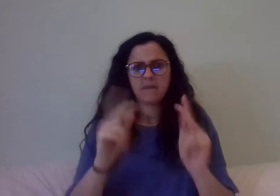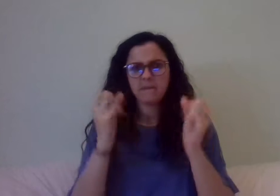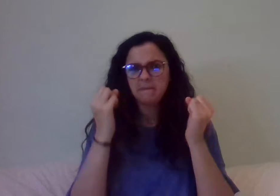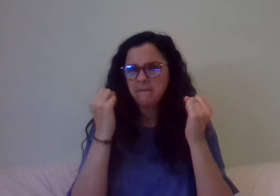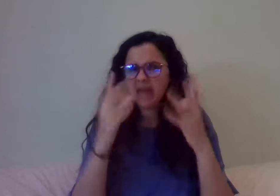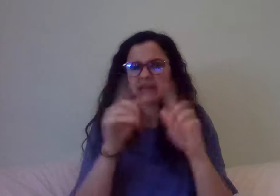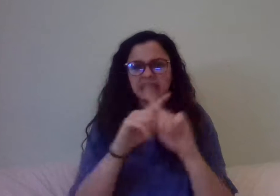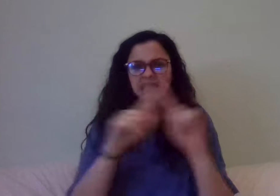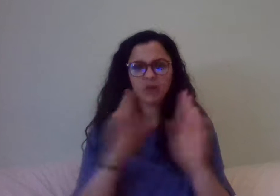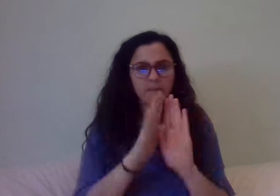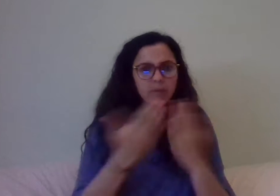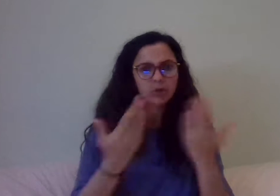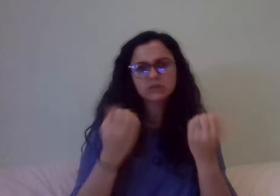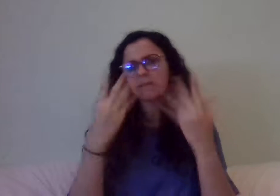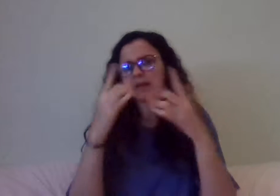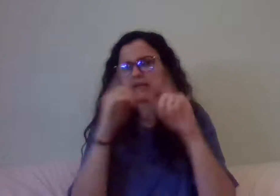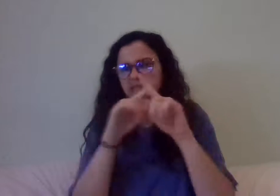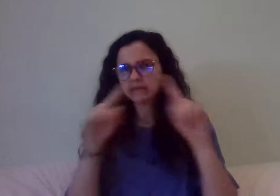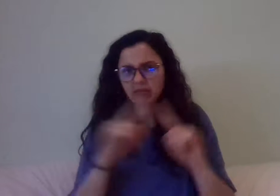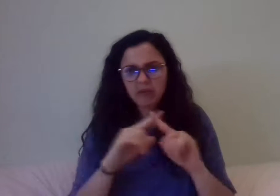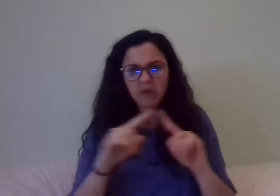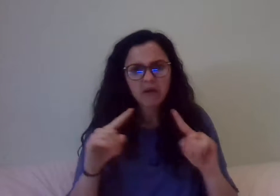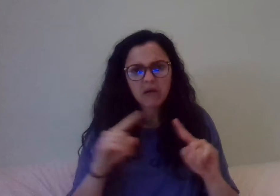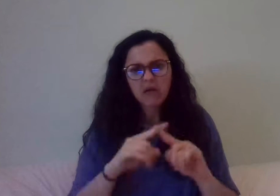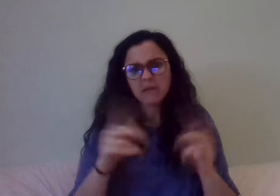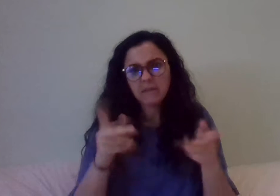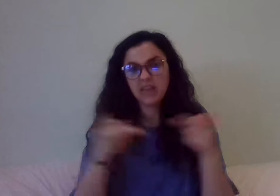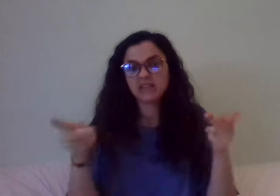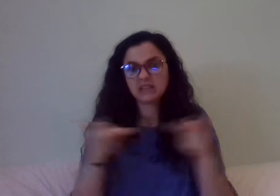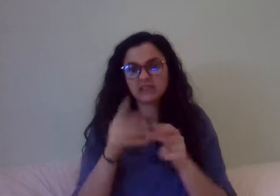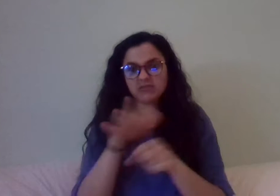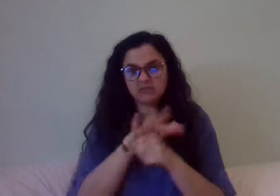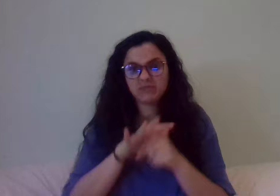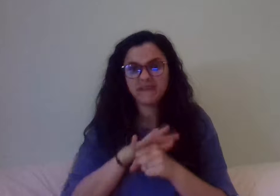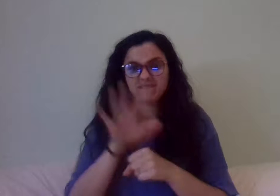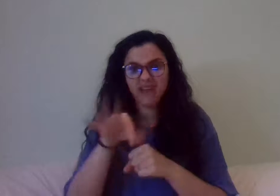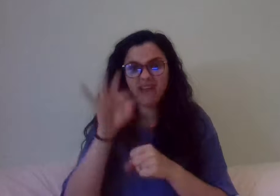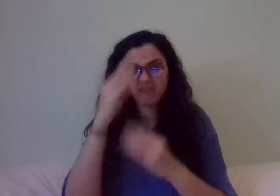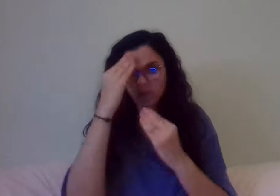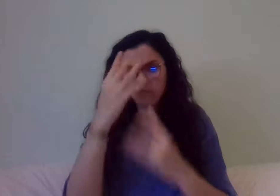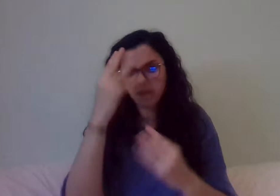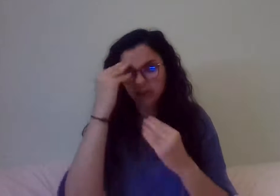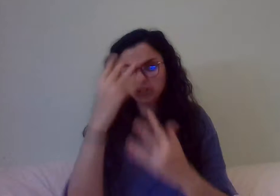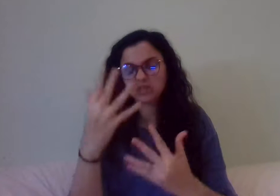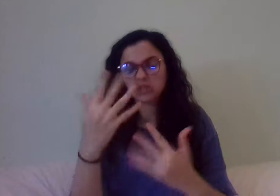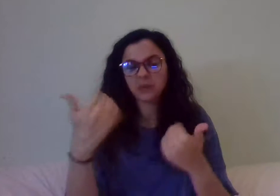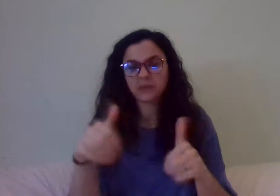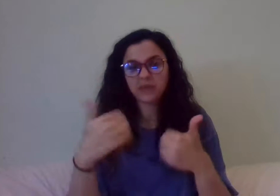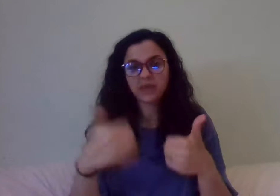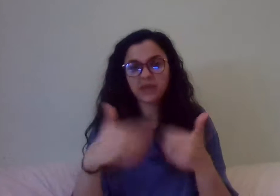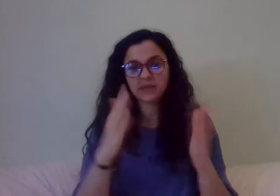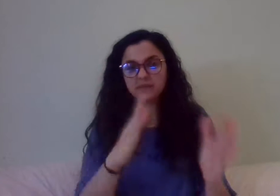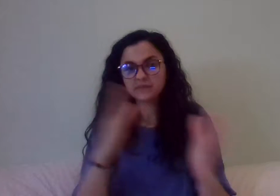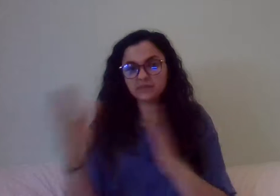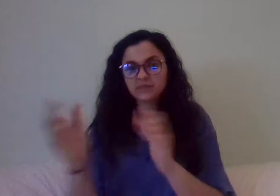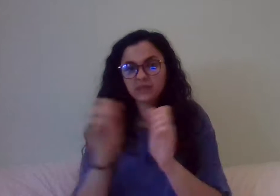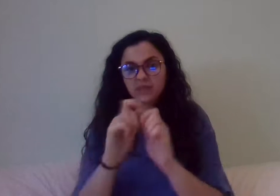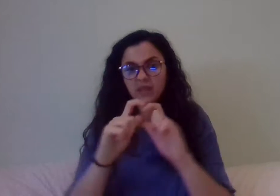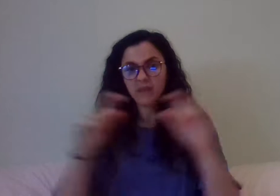he knew in Harlem. Moving to the next slide, which is panel number 12, you can see 3 lines of people lining